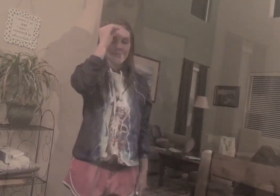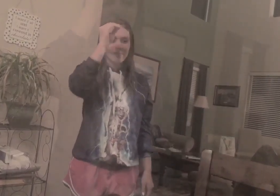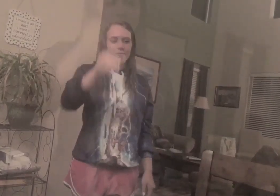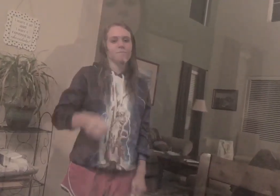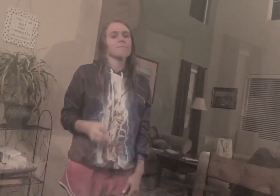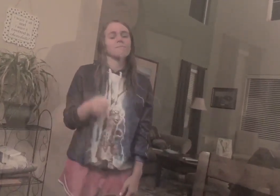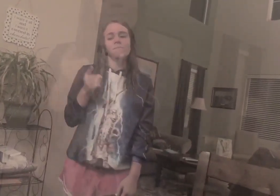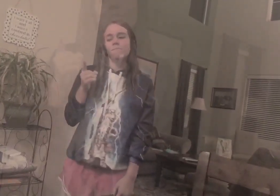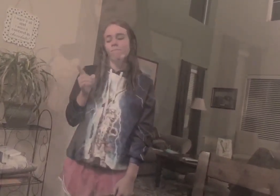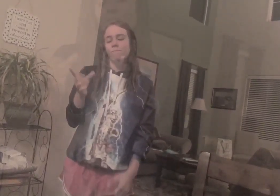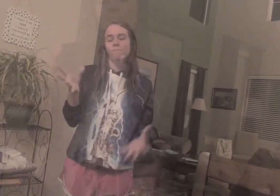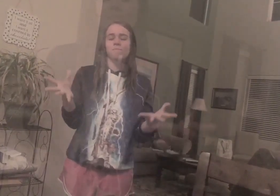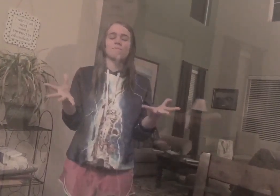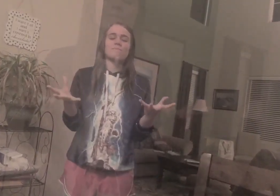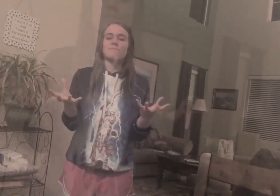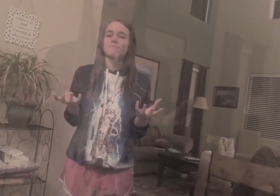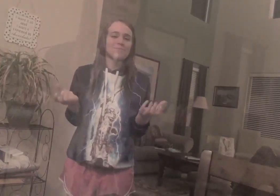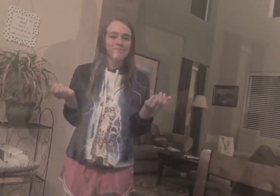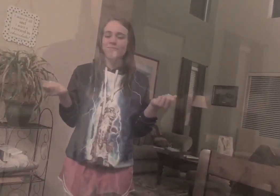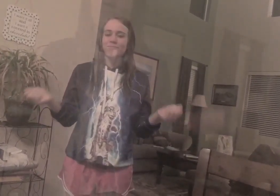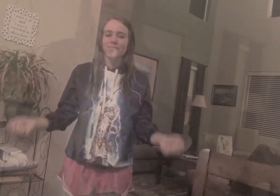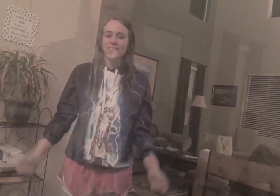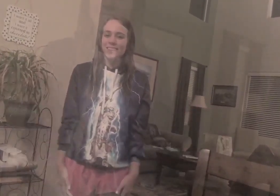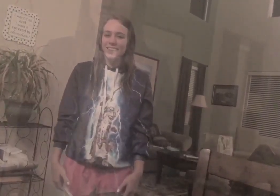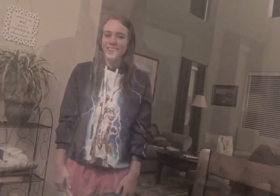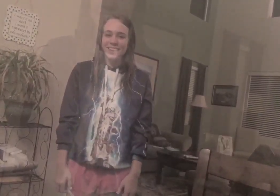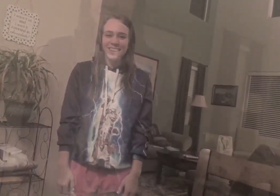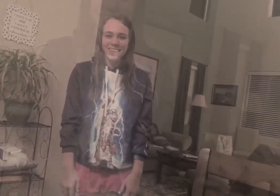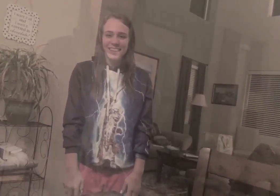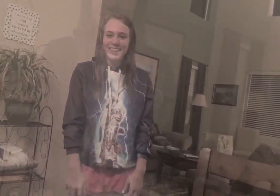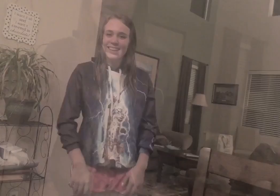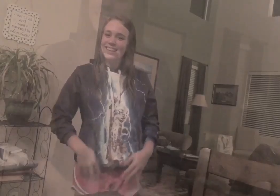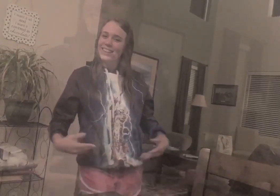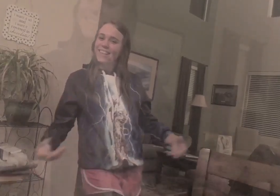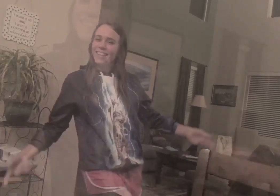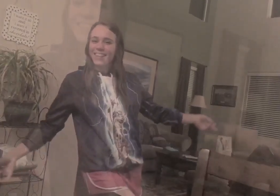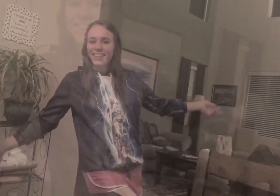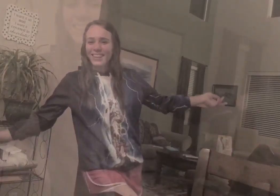through, you've made him the man you want him to be.